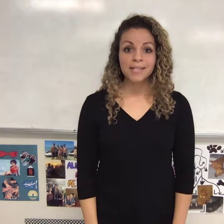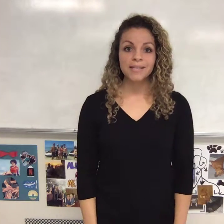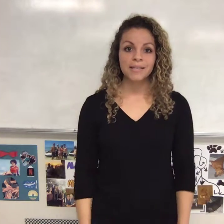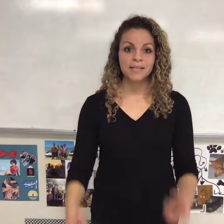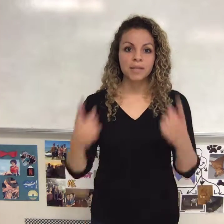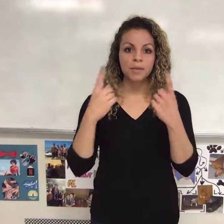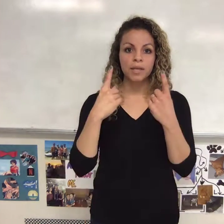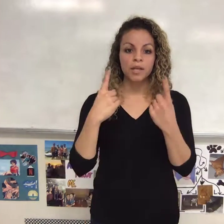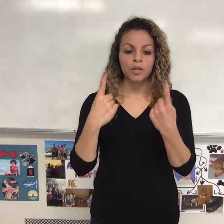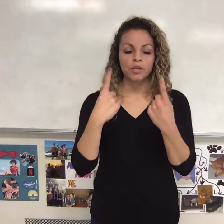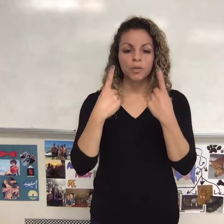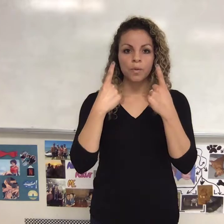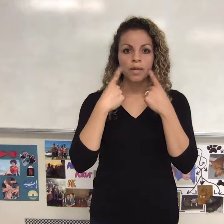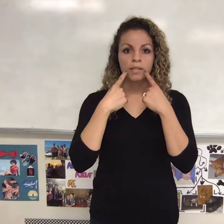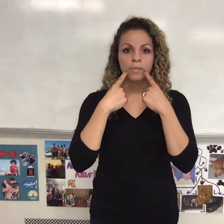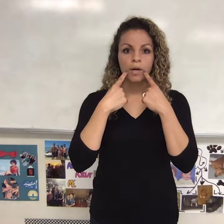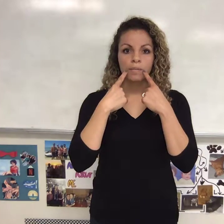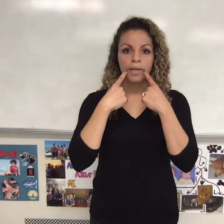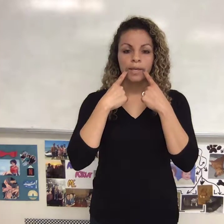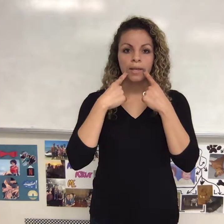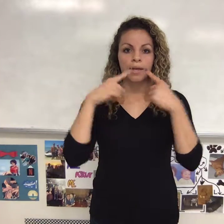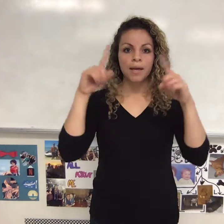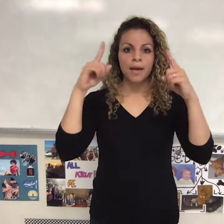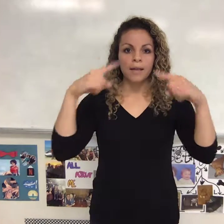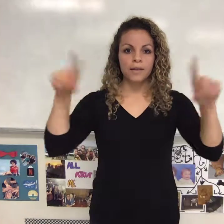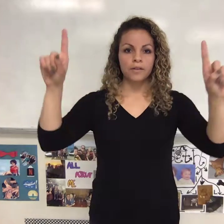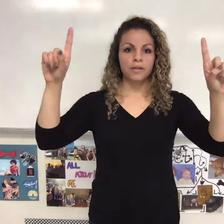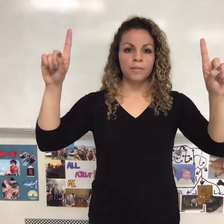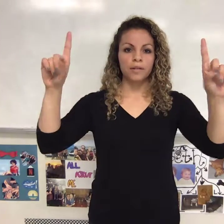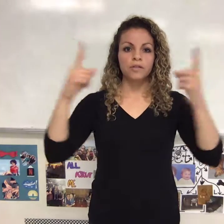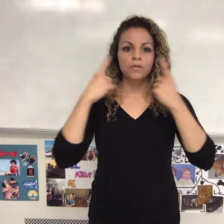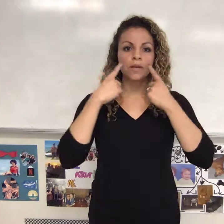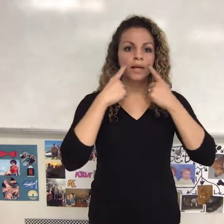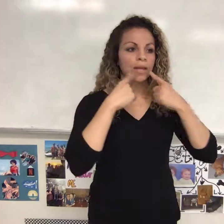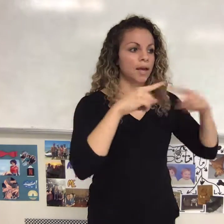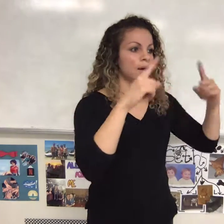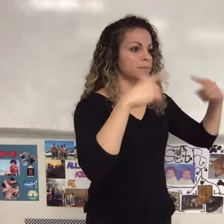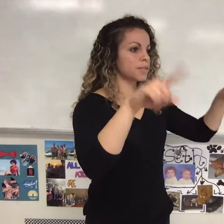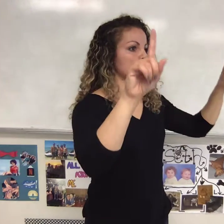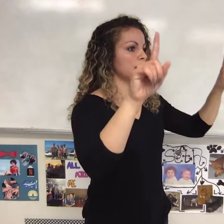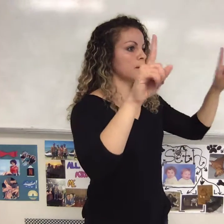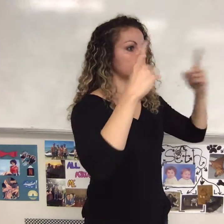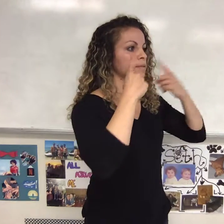Success is going to be 2 ones, palm in, and then you're going to make 2 kind of like humps going out.